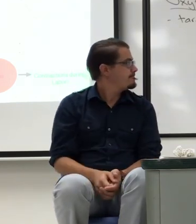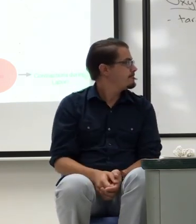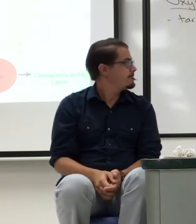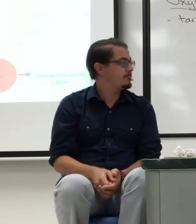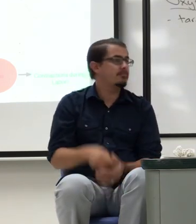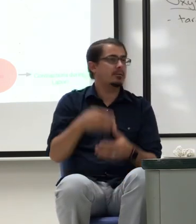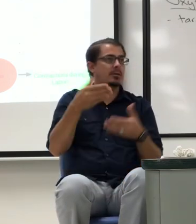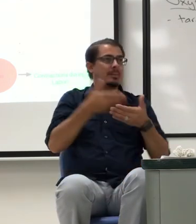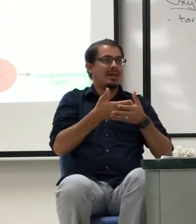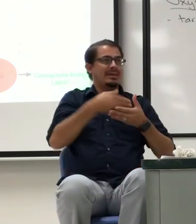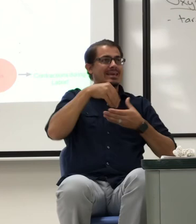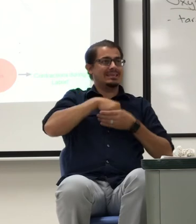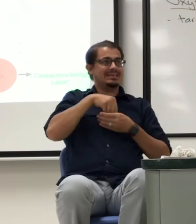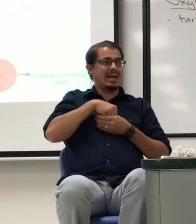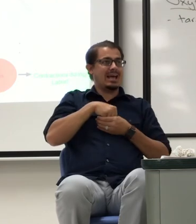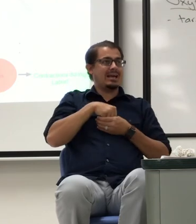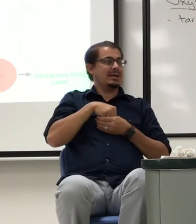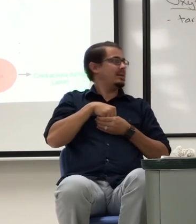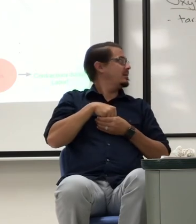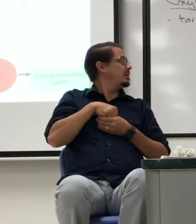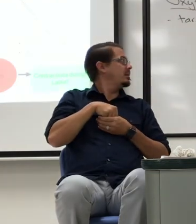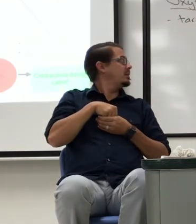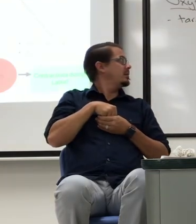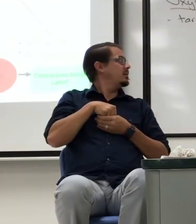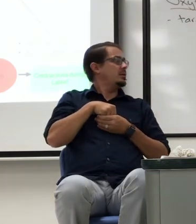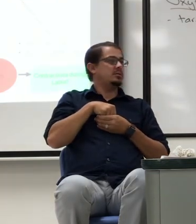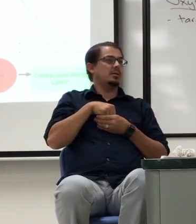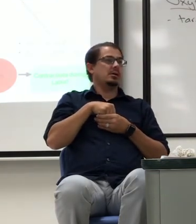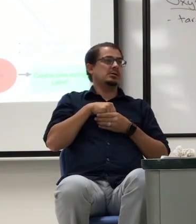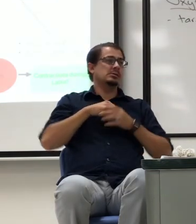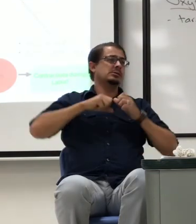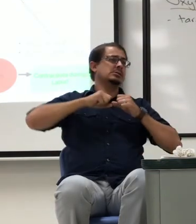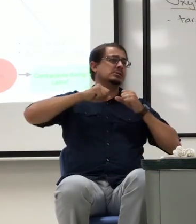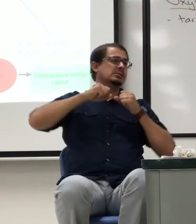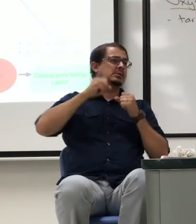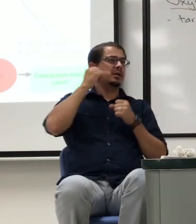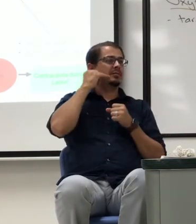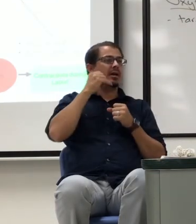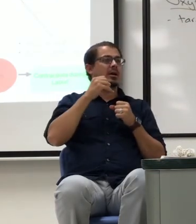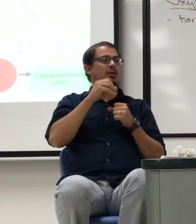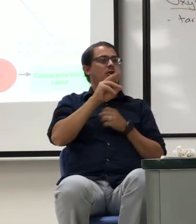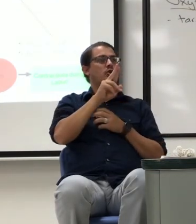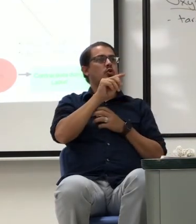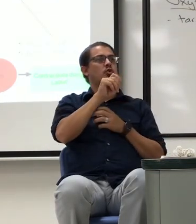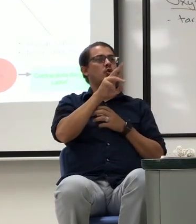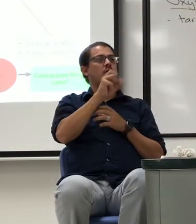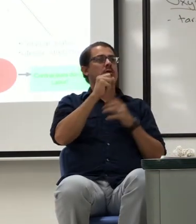And baby's inside there, it's pushing against the wall, ready to come out. And you stretch that uterine wall.